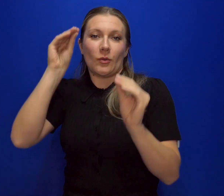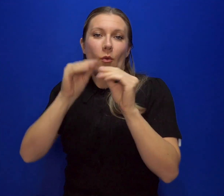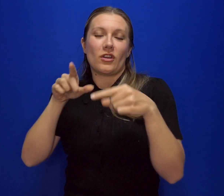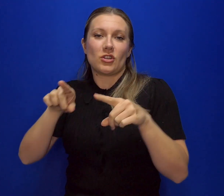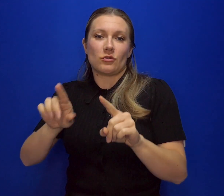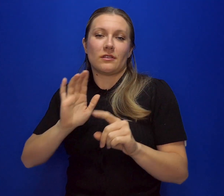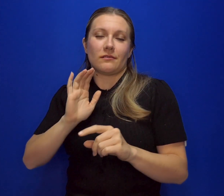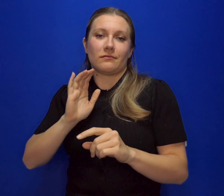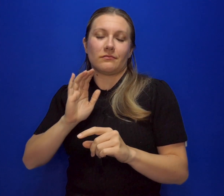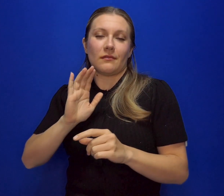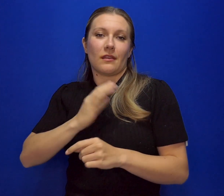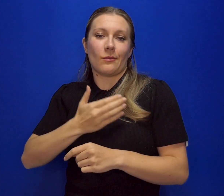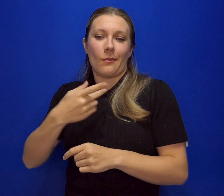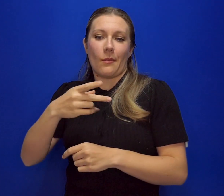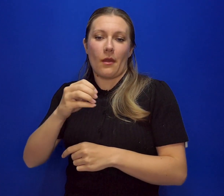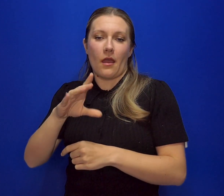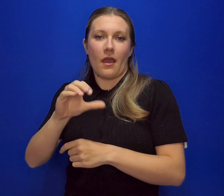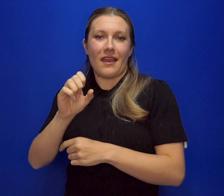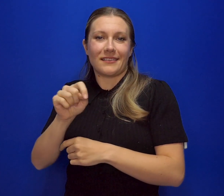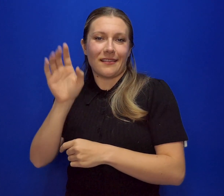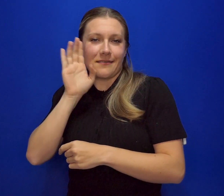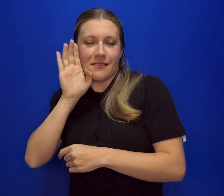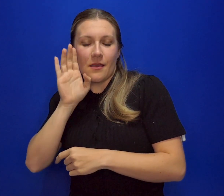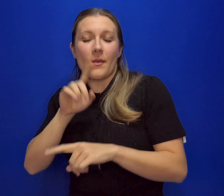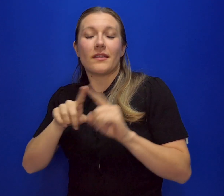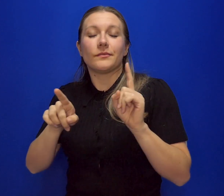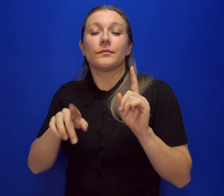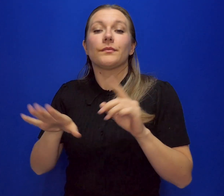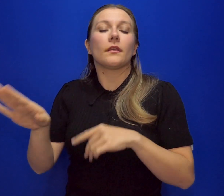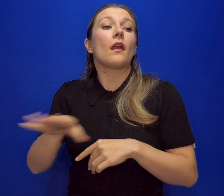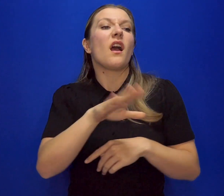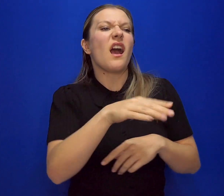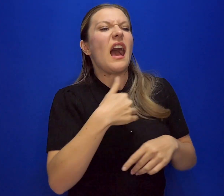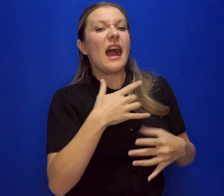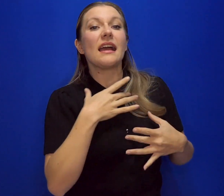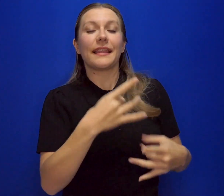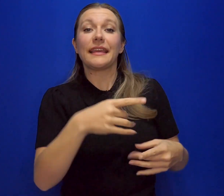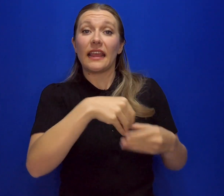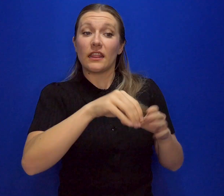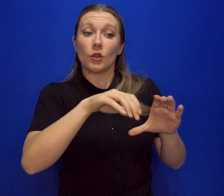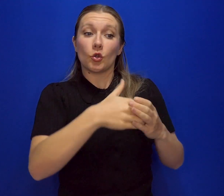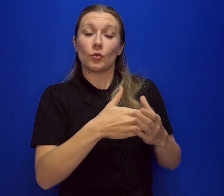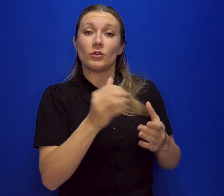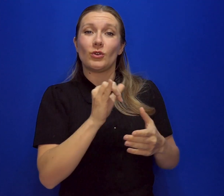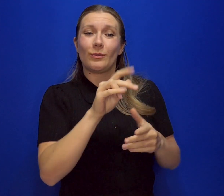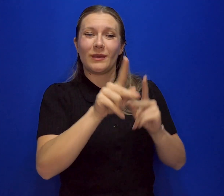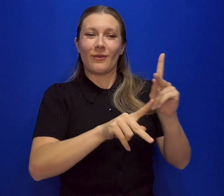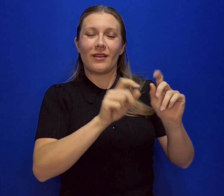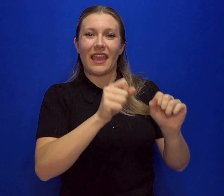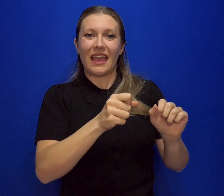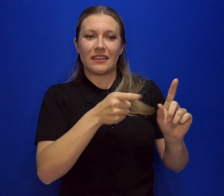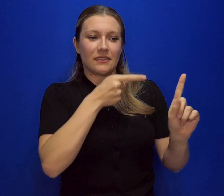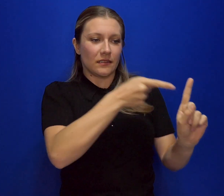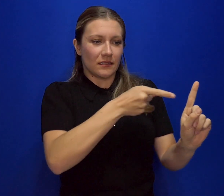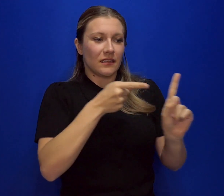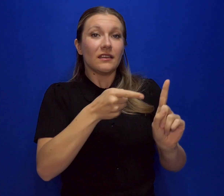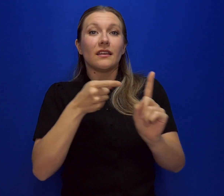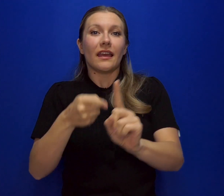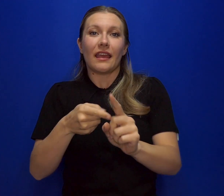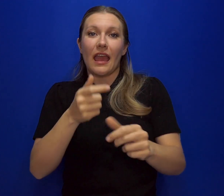to the podcast. I do like in the group too, that a lot of people are very able to point to either some of